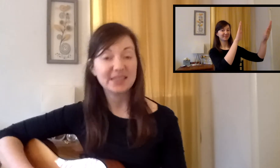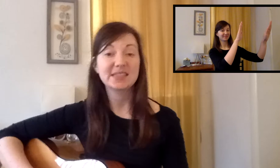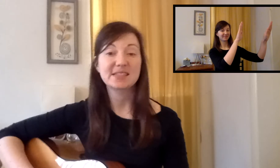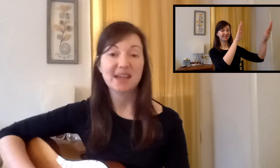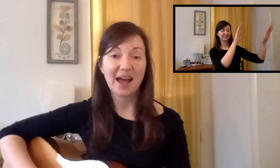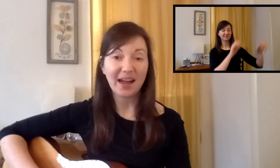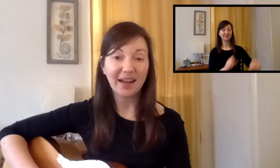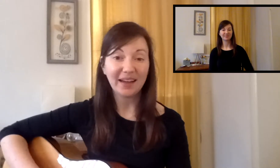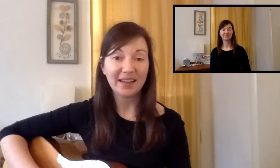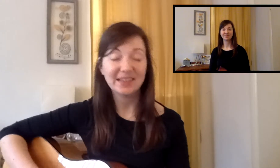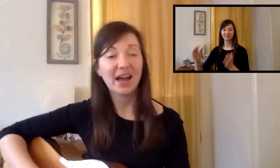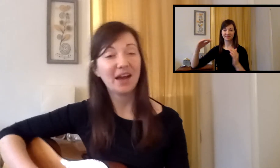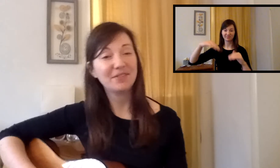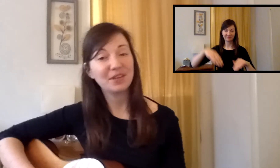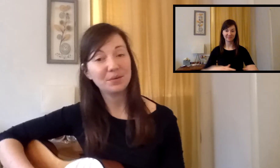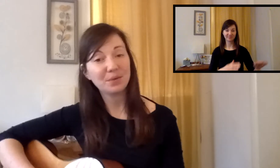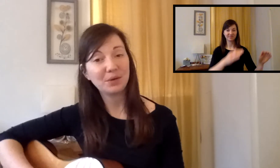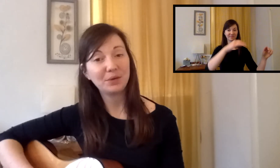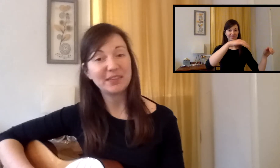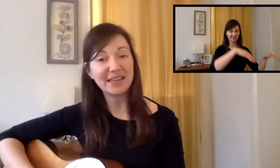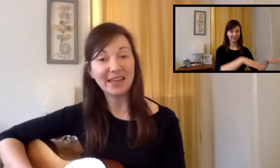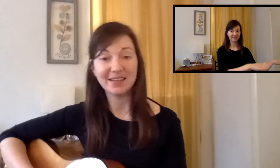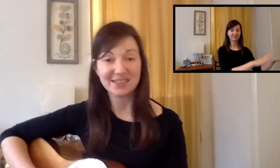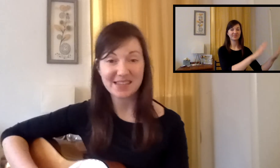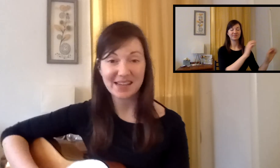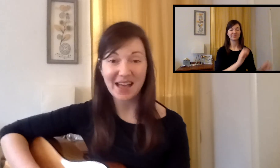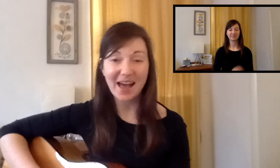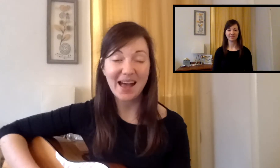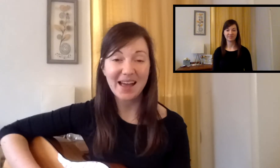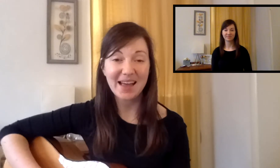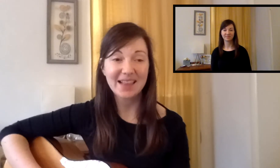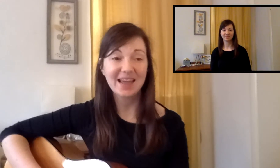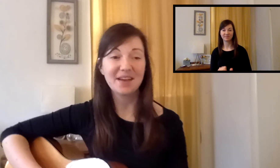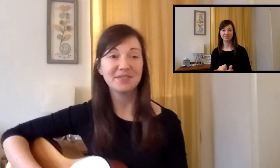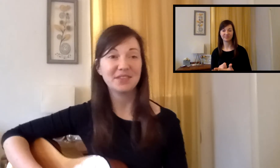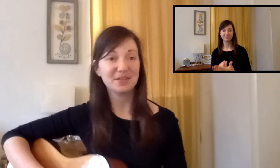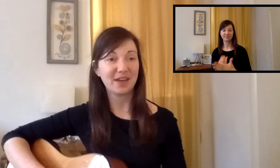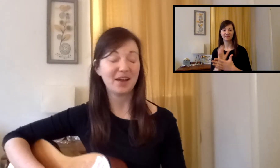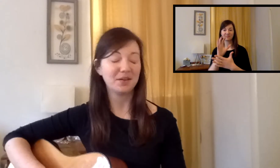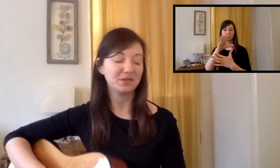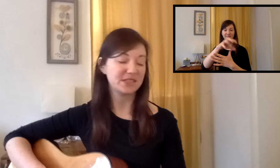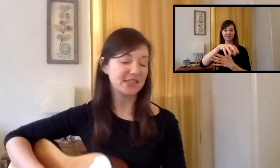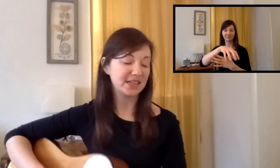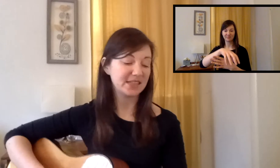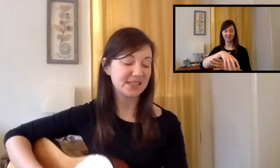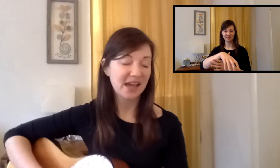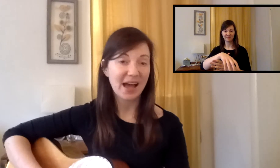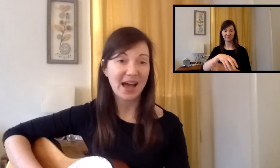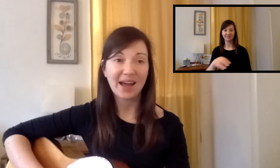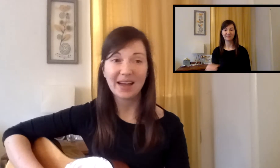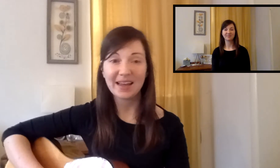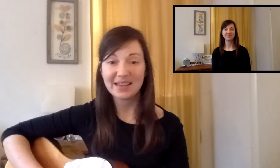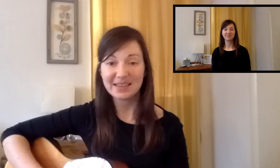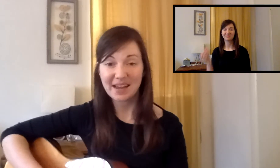mountains, I love the rolling hills, I love the fountains, I love